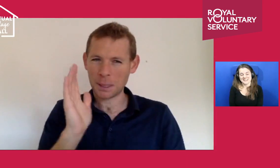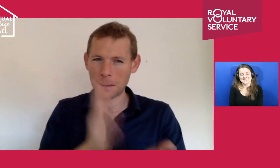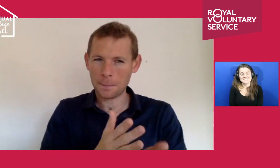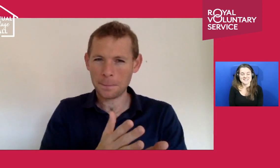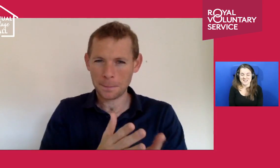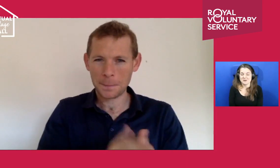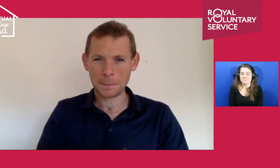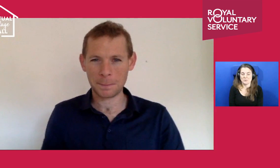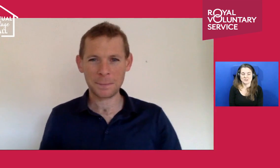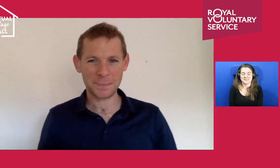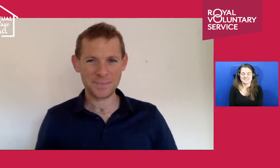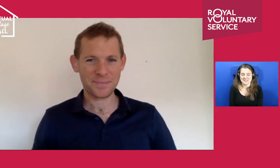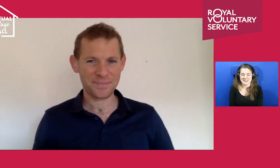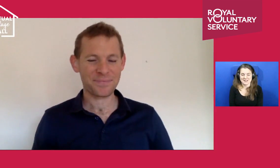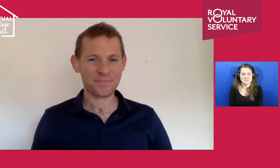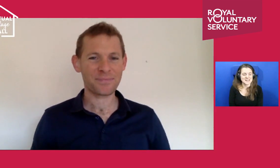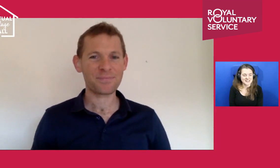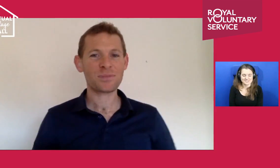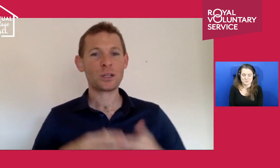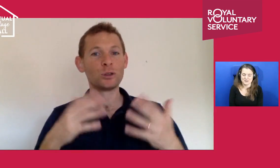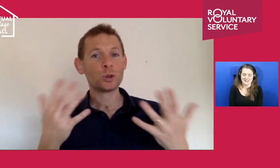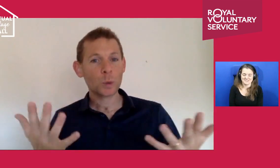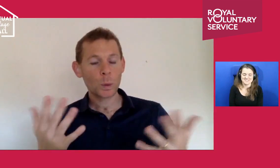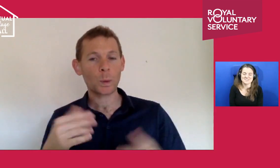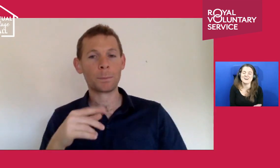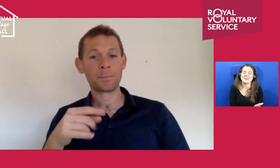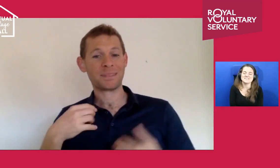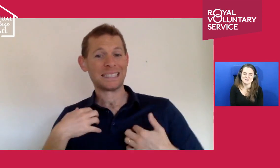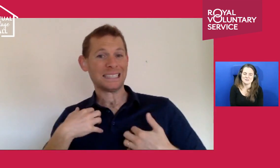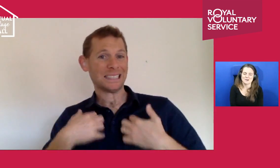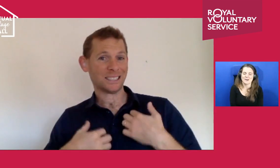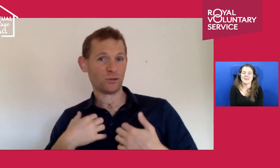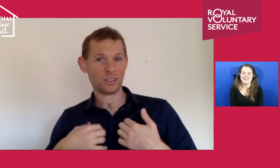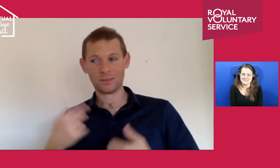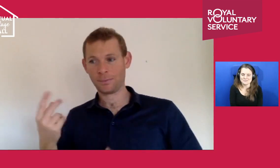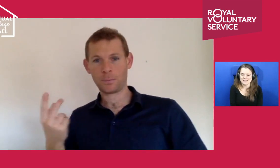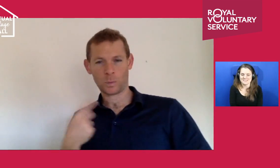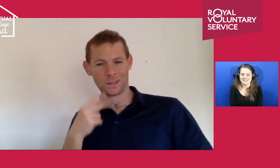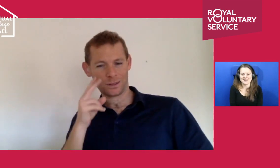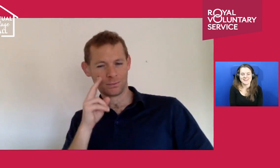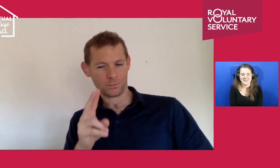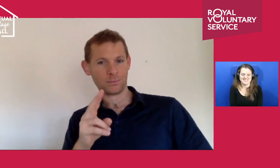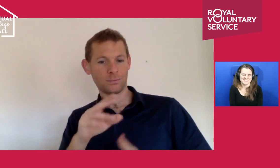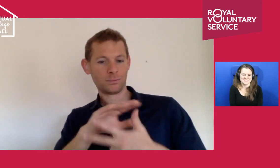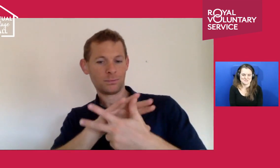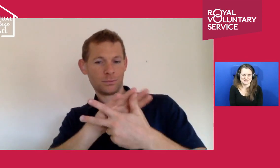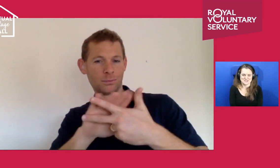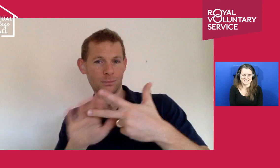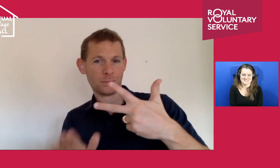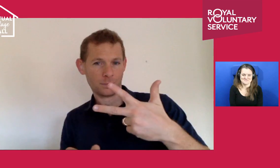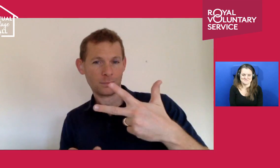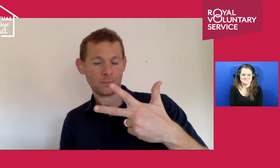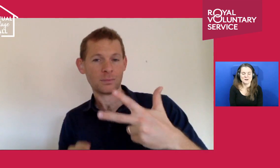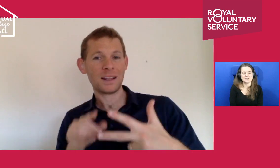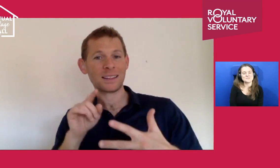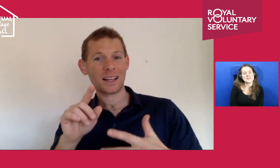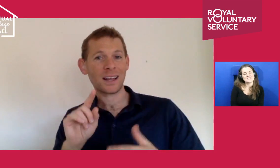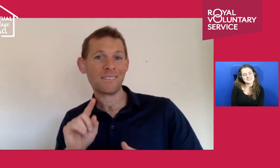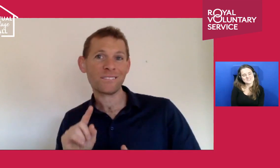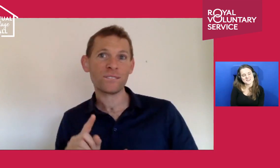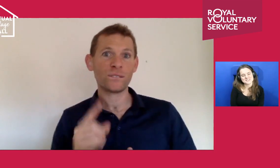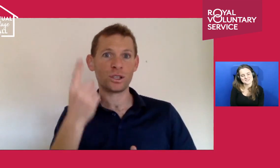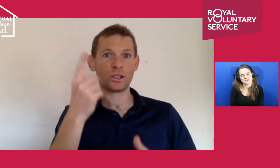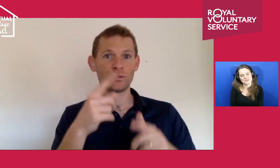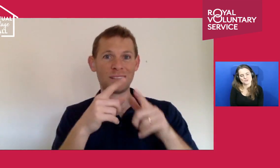that kids can take on board a sign language and a spoken language. So don't get me wrong, it is amazing. It's just normal for us. But